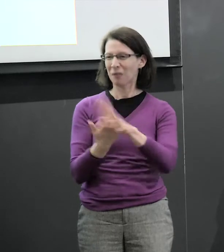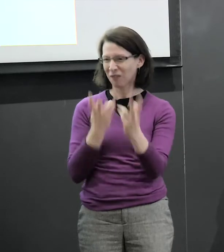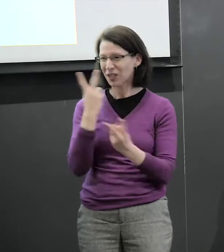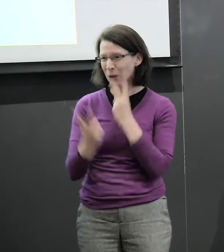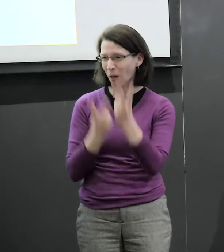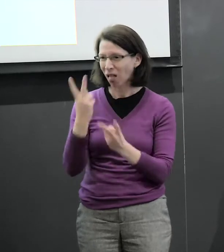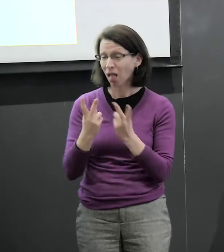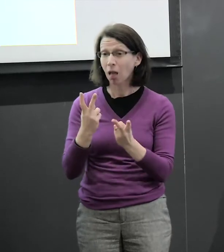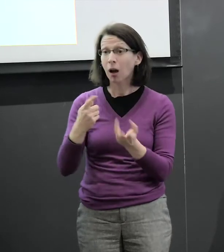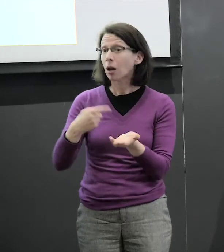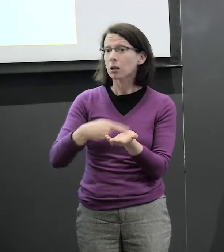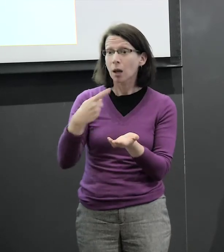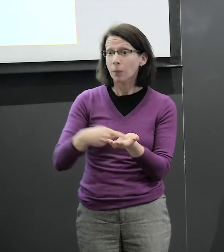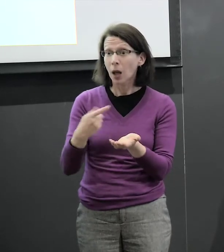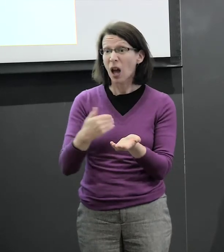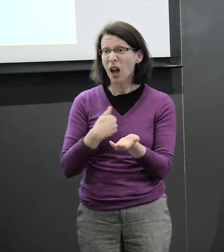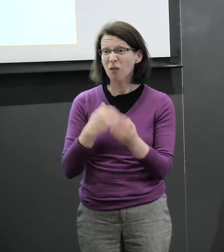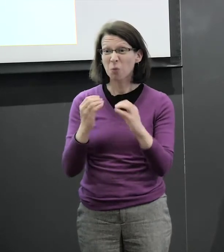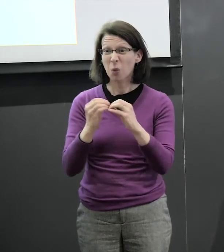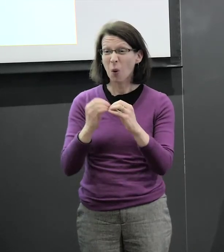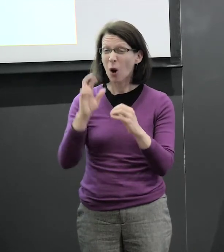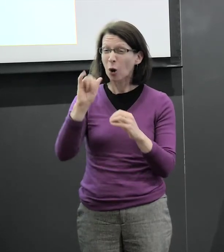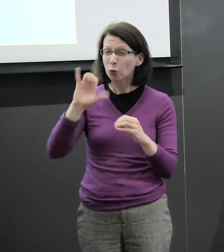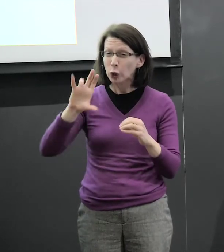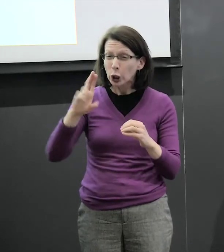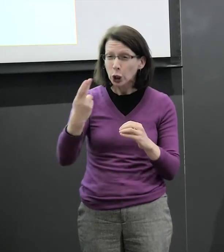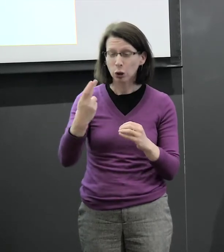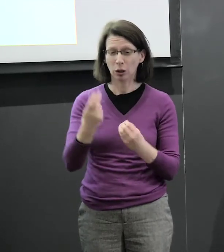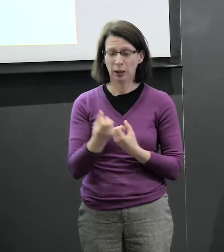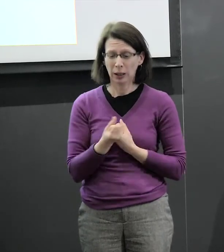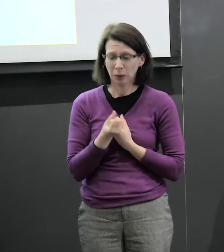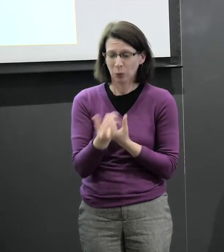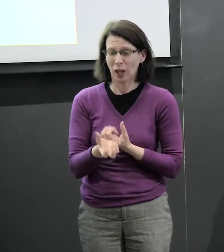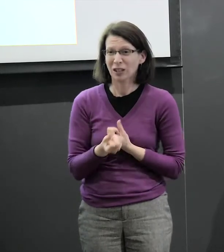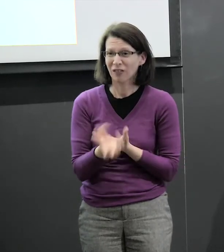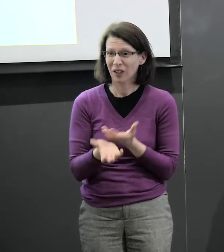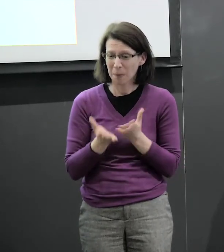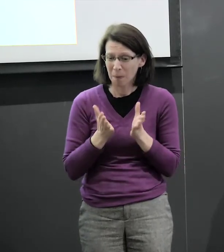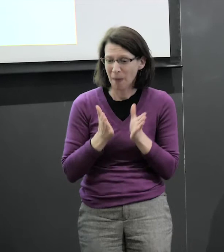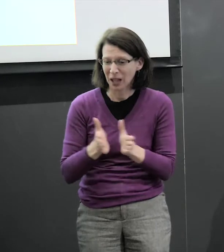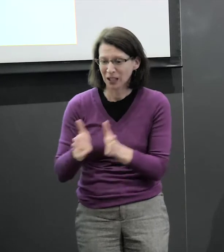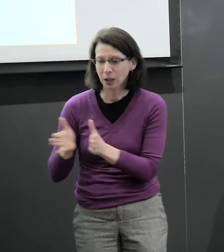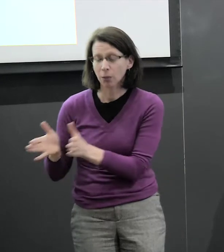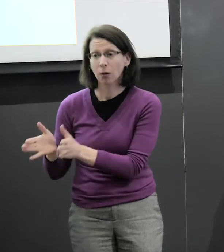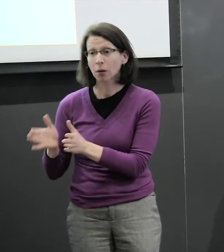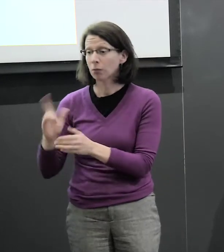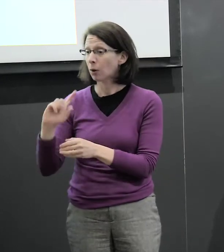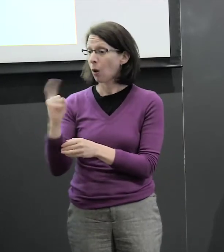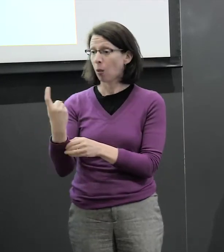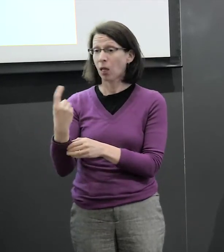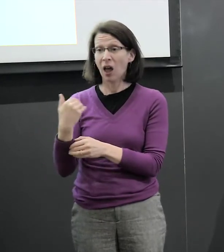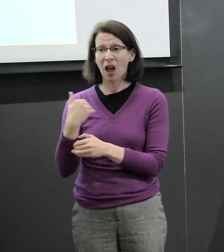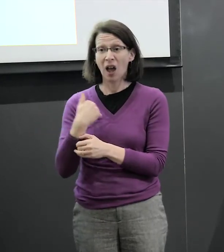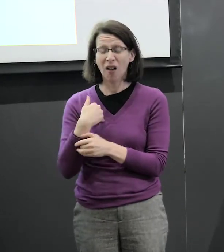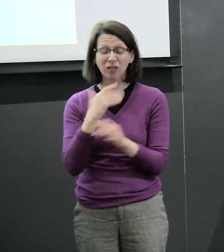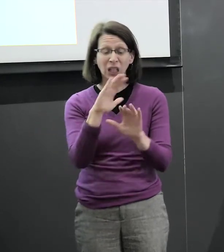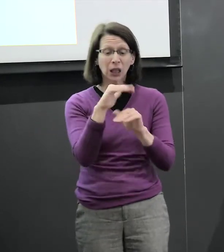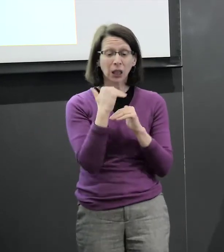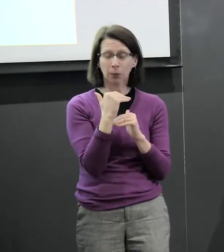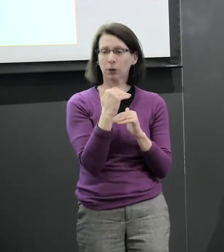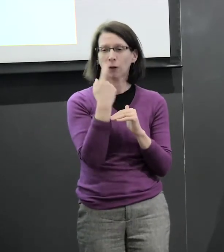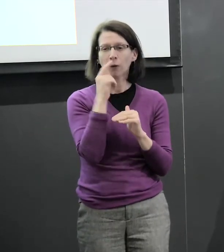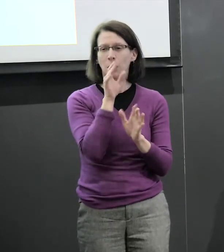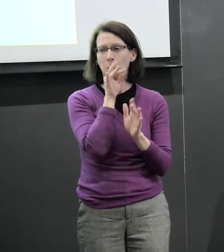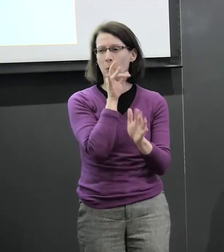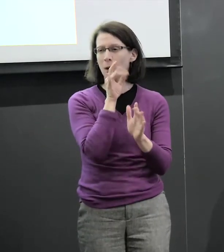sometimes they have richer expressive mechanisms which only exist in limited form in